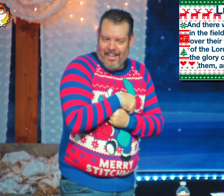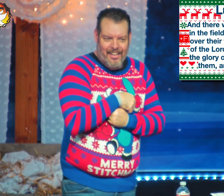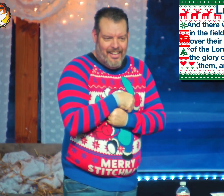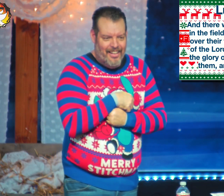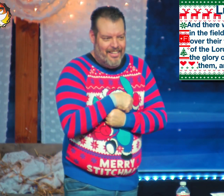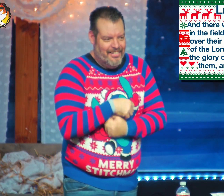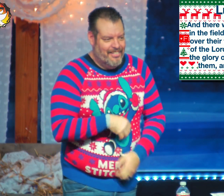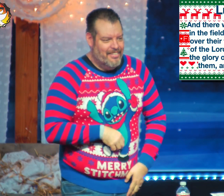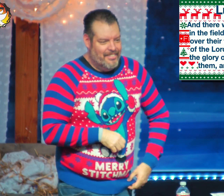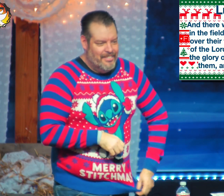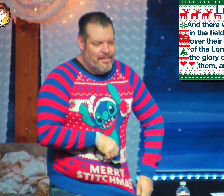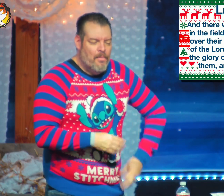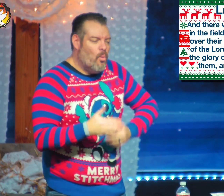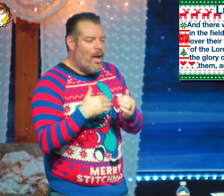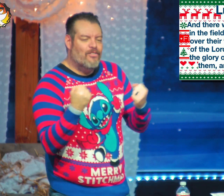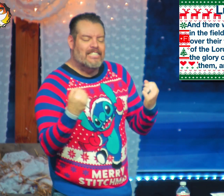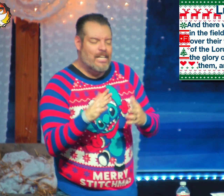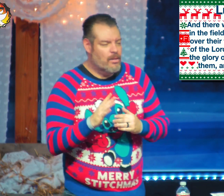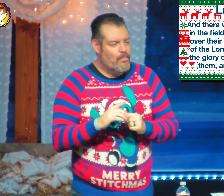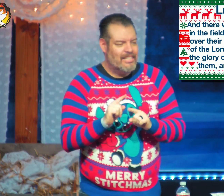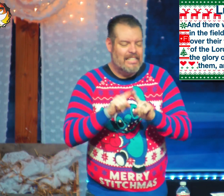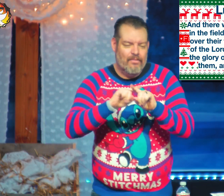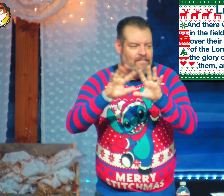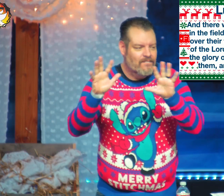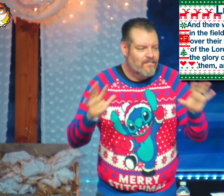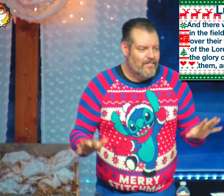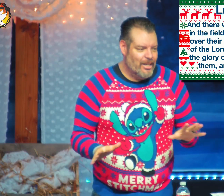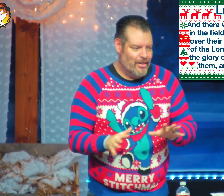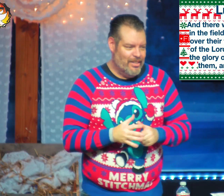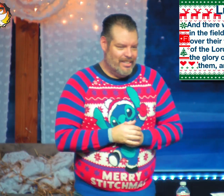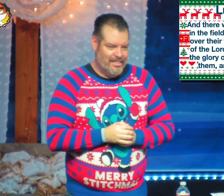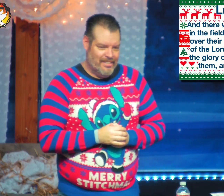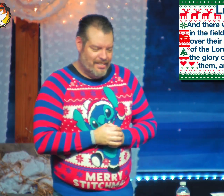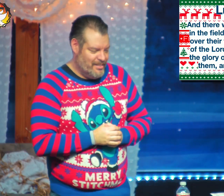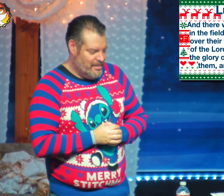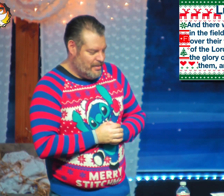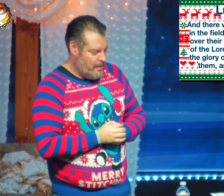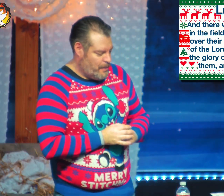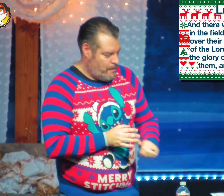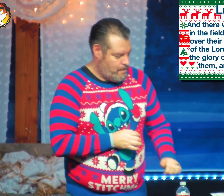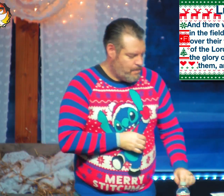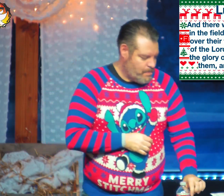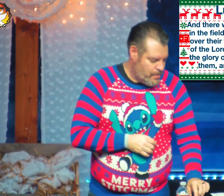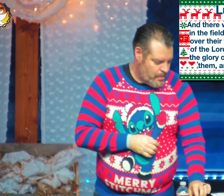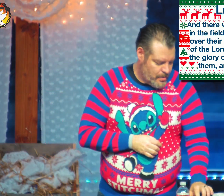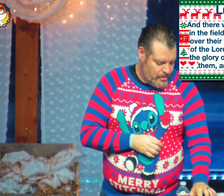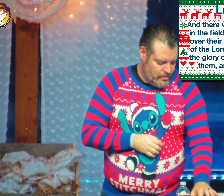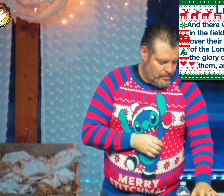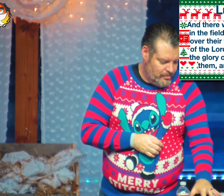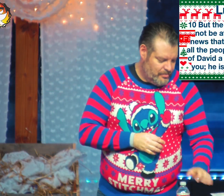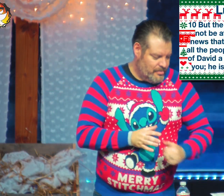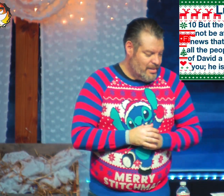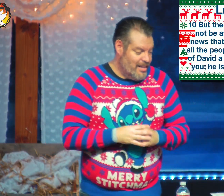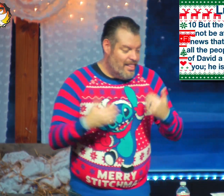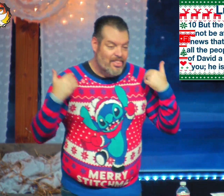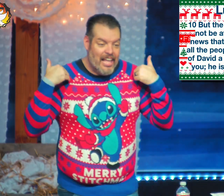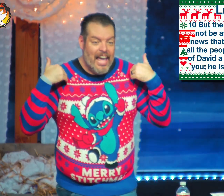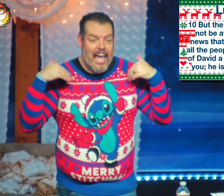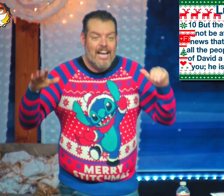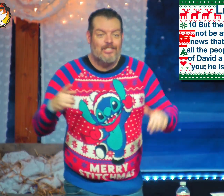Many times. When a spider is crawling down the wall, woof, I get scared. My wife, she looks at